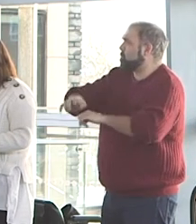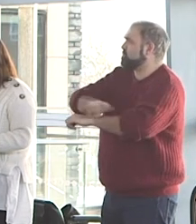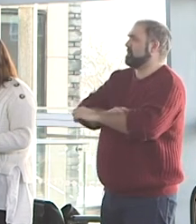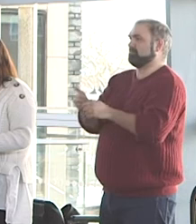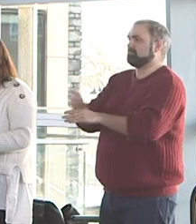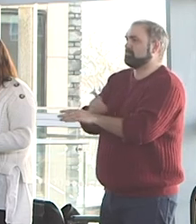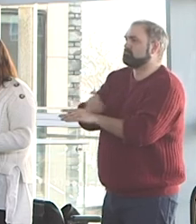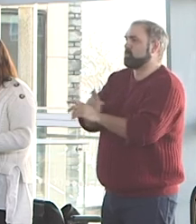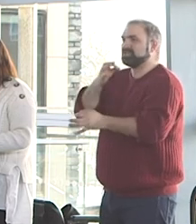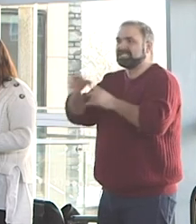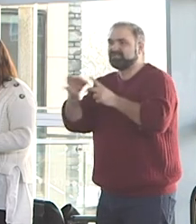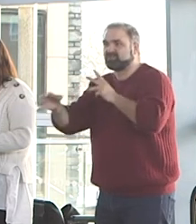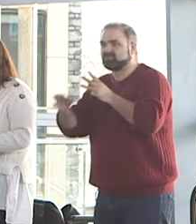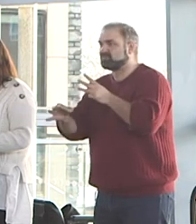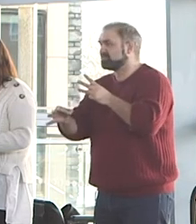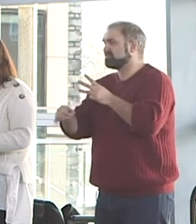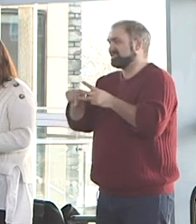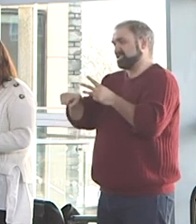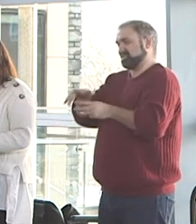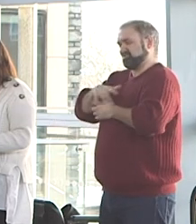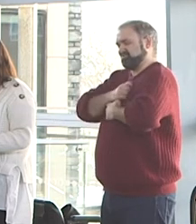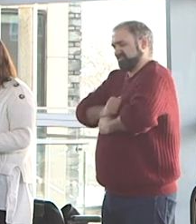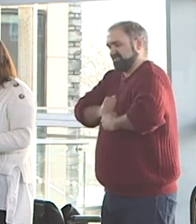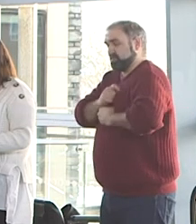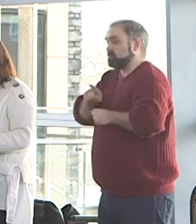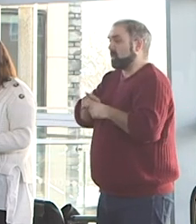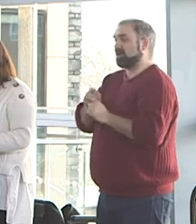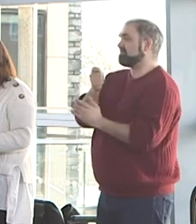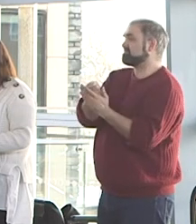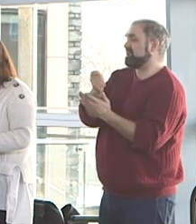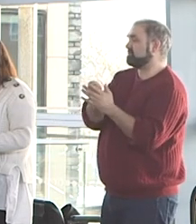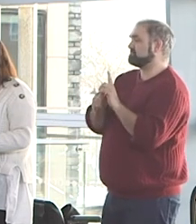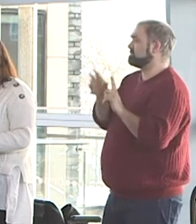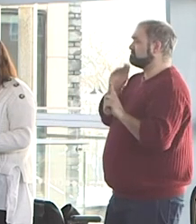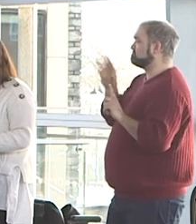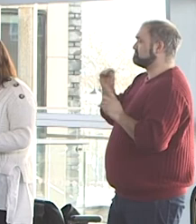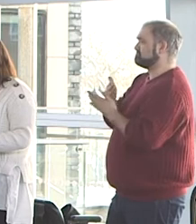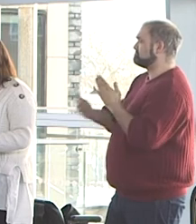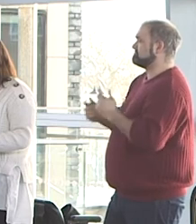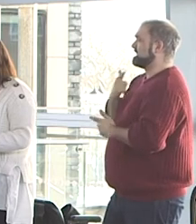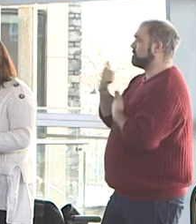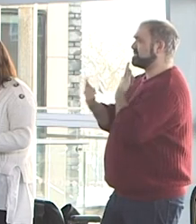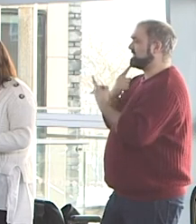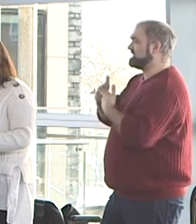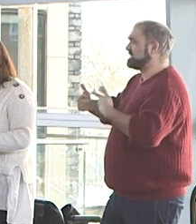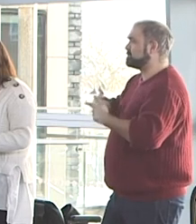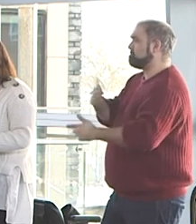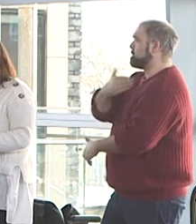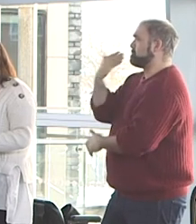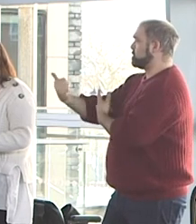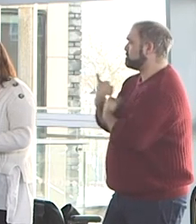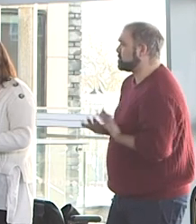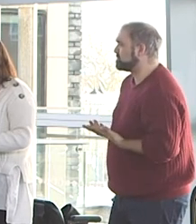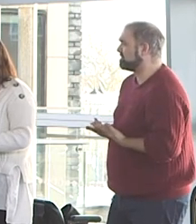post-interview. The process becomes even more stressful if the claimant is not proficient in English and don't receive psychological support.